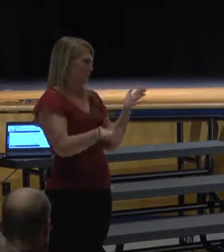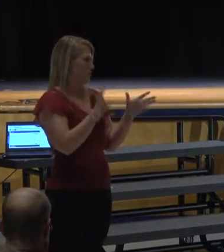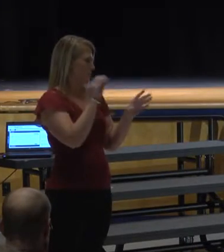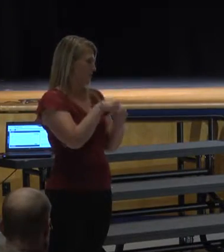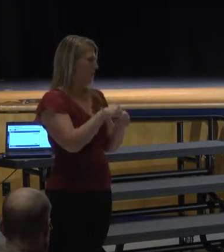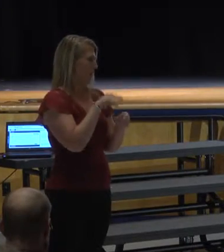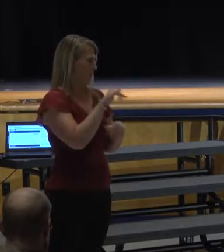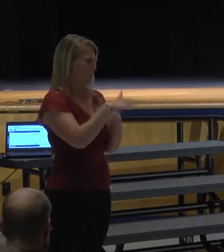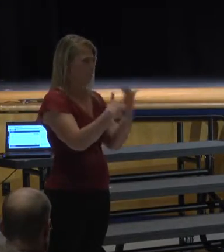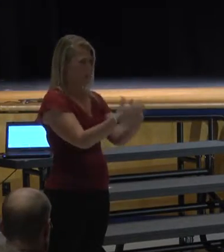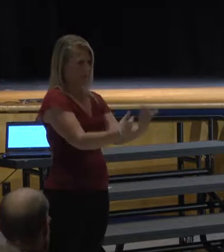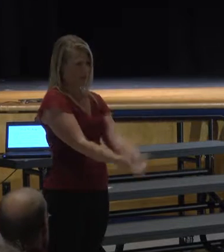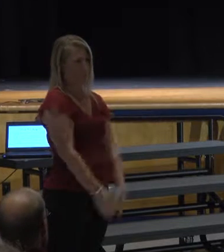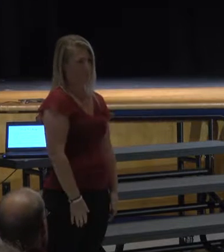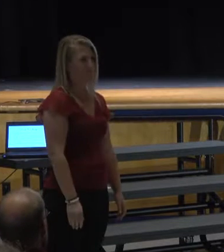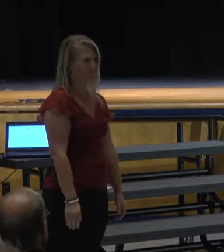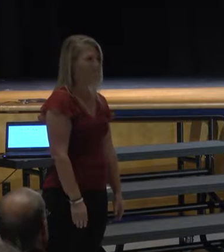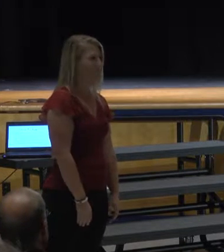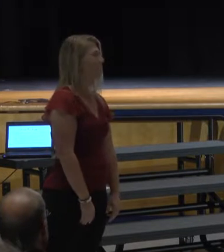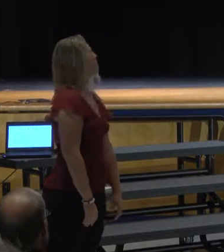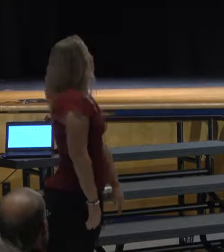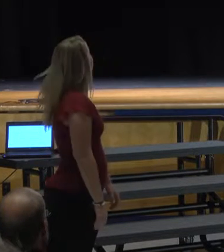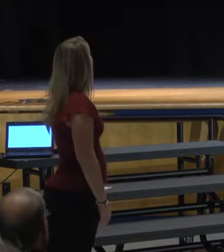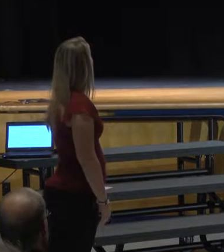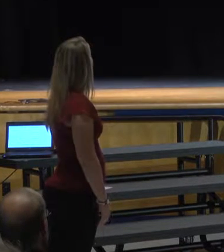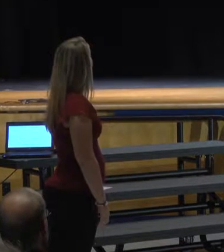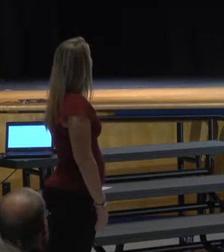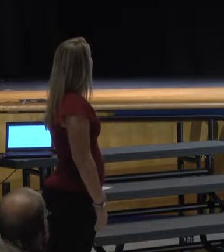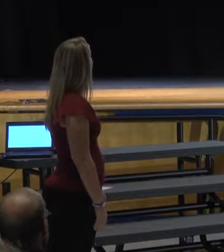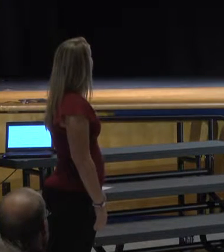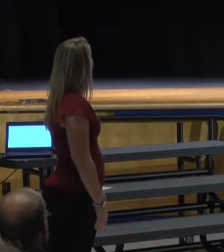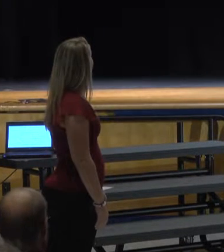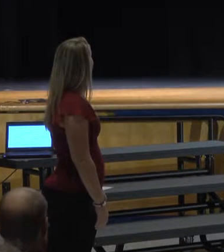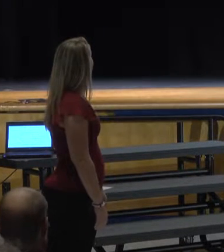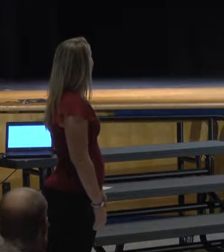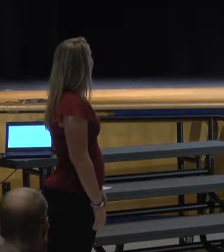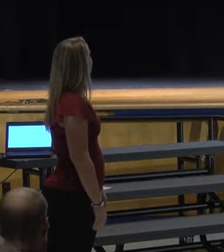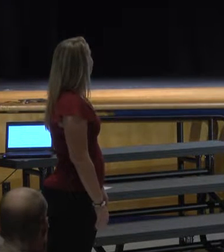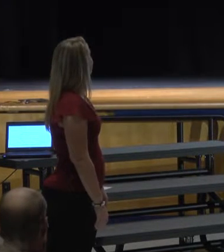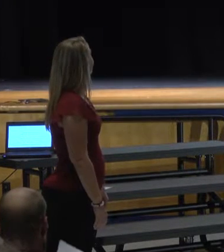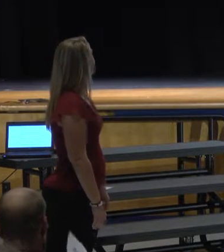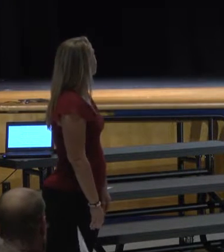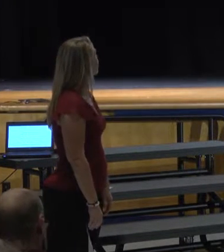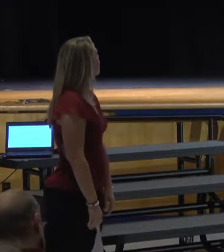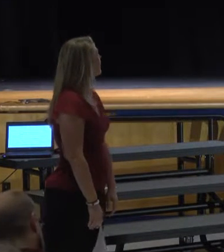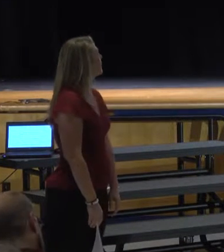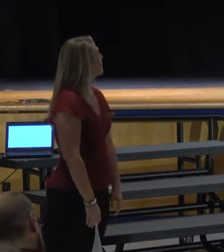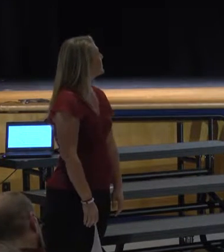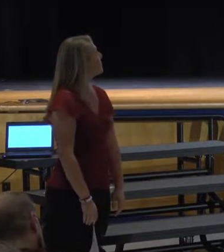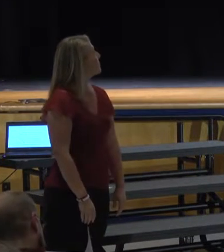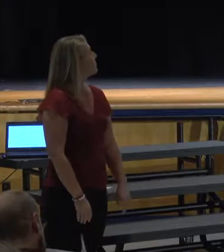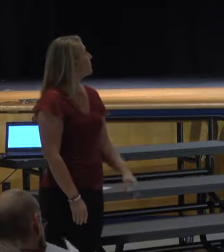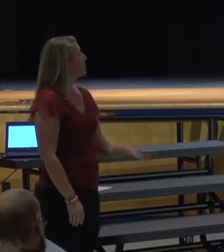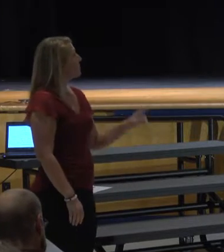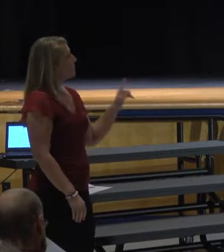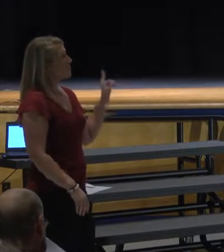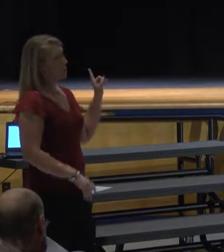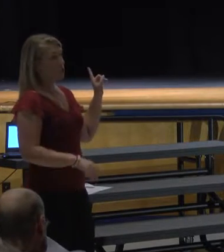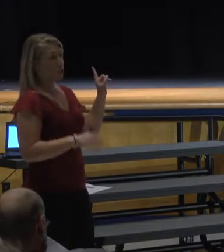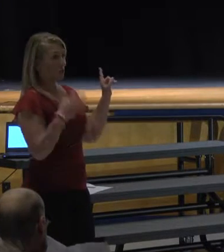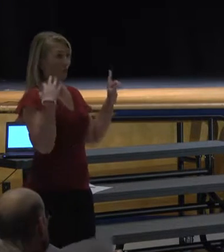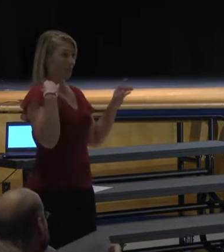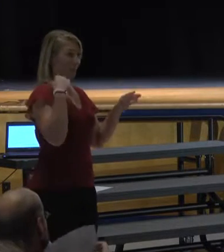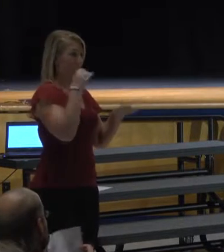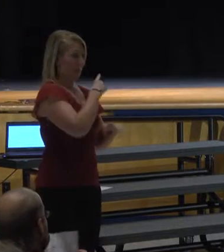Oops, jumping up. Okay. Now, the FAFSA really isn't this